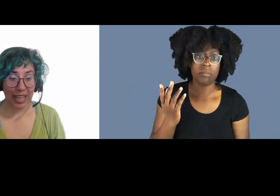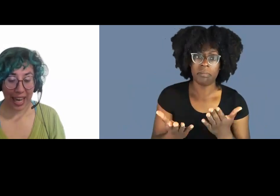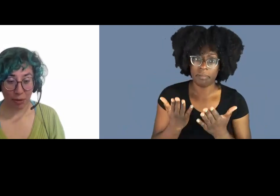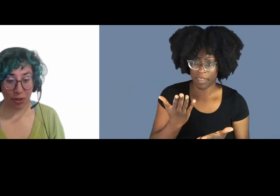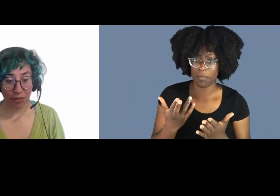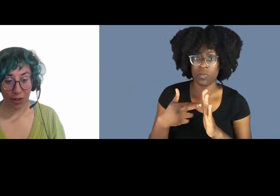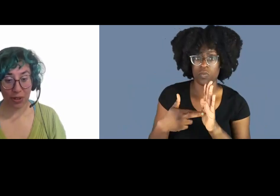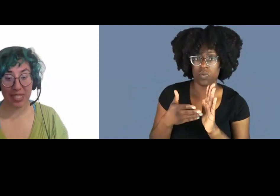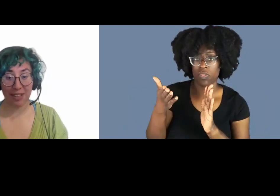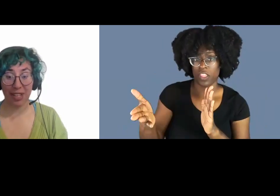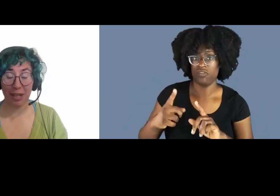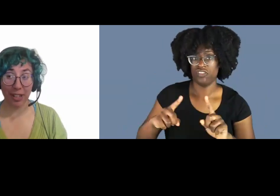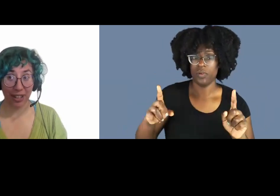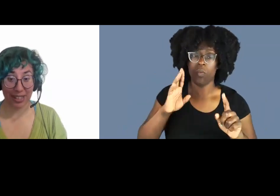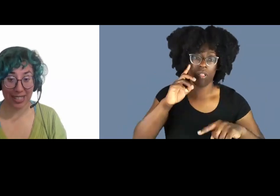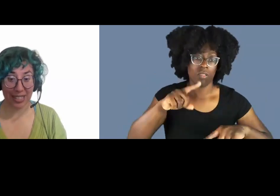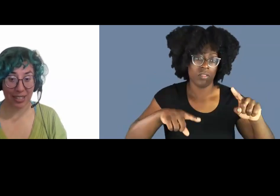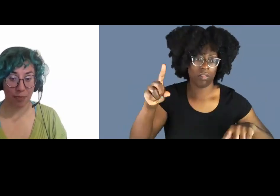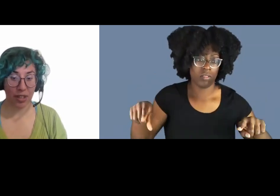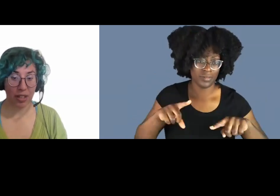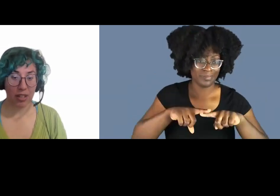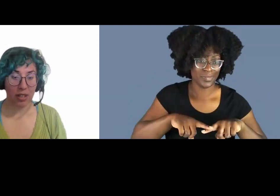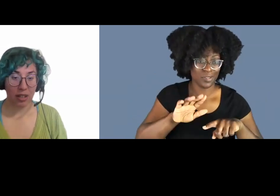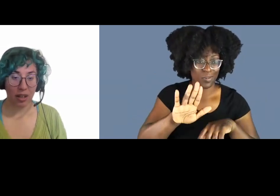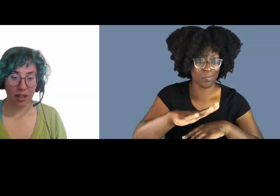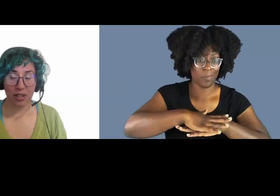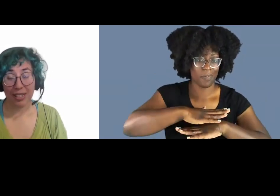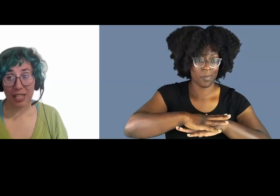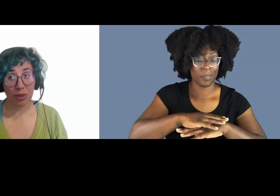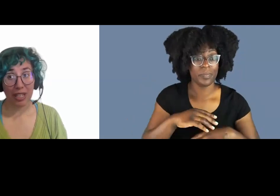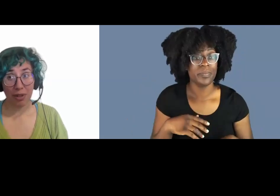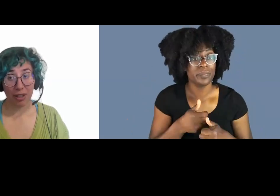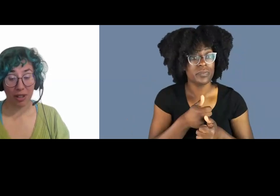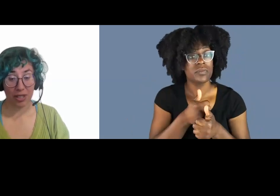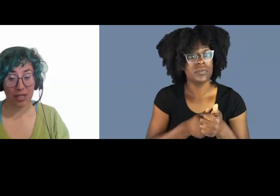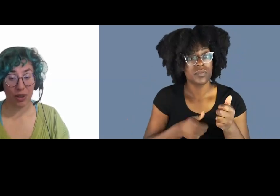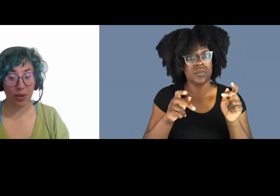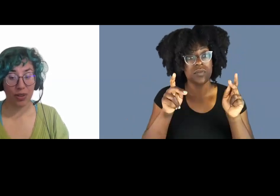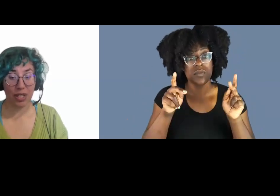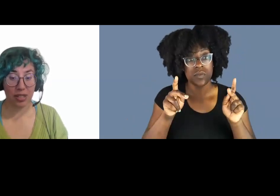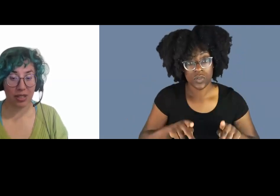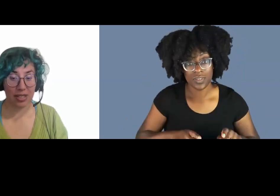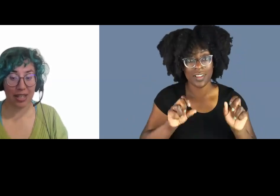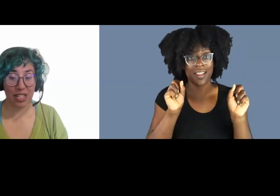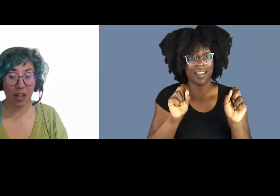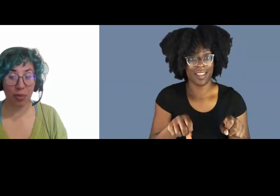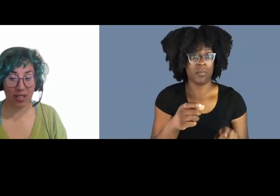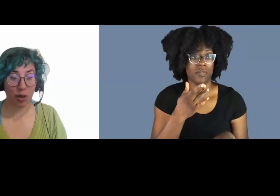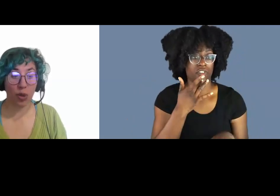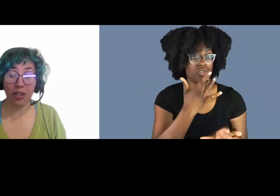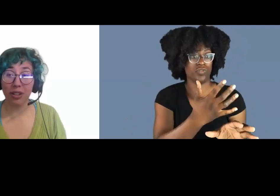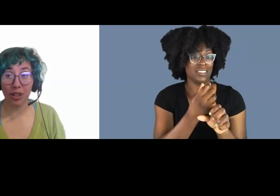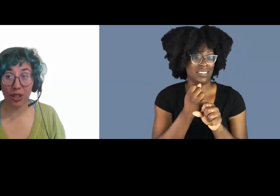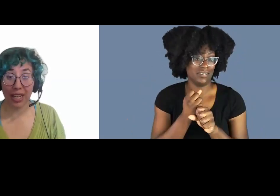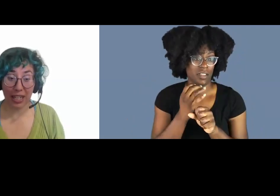user can prefer to receive email content, accessible email content. So this is a checkbox